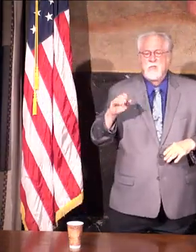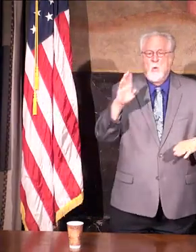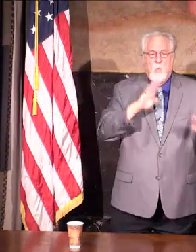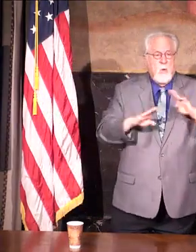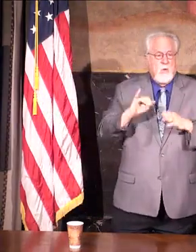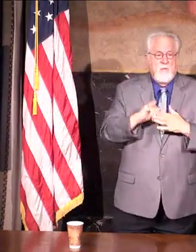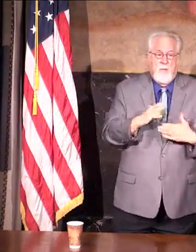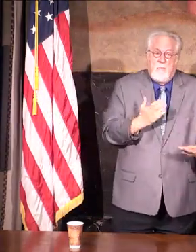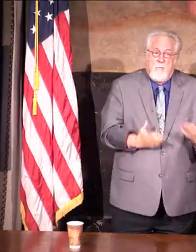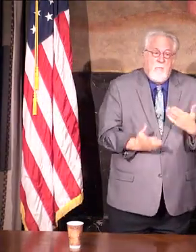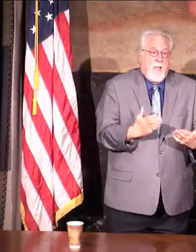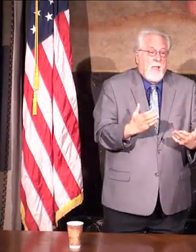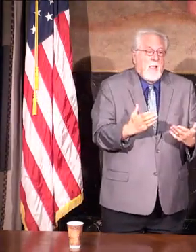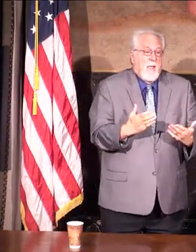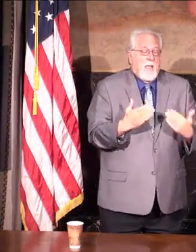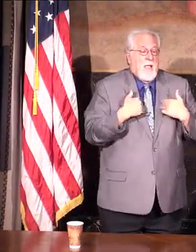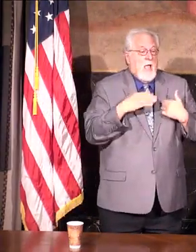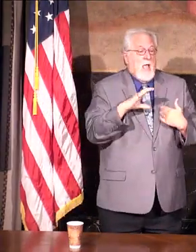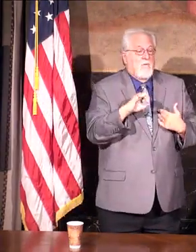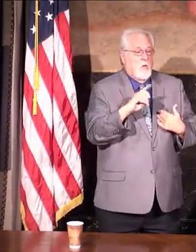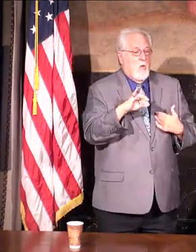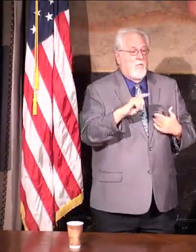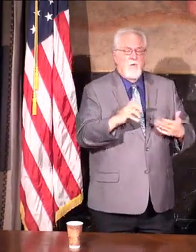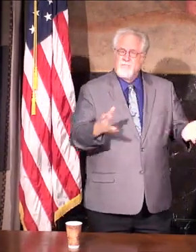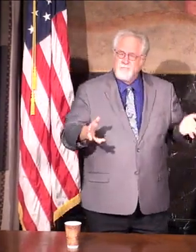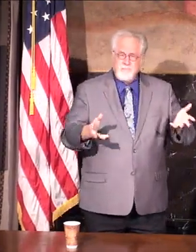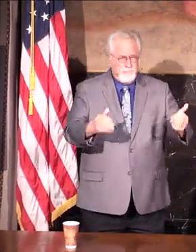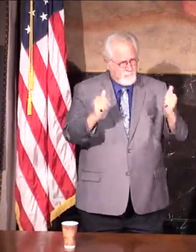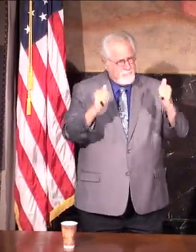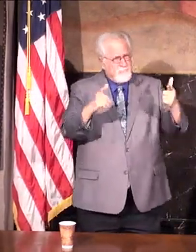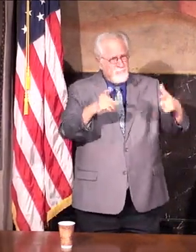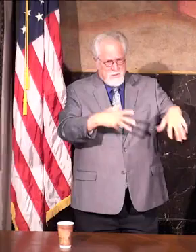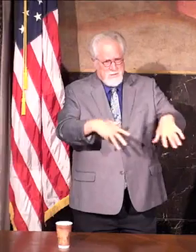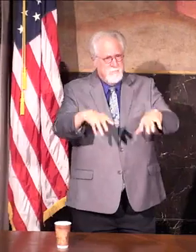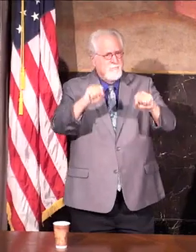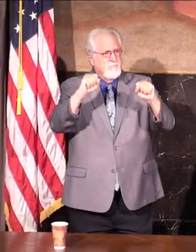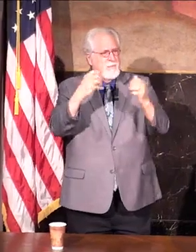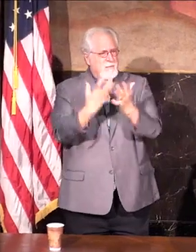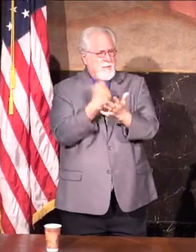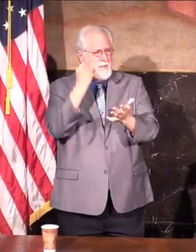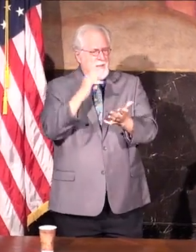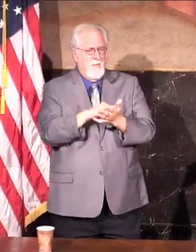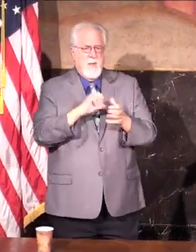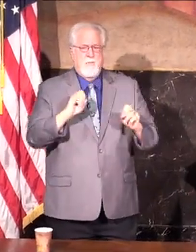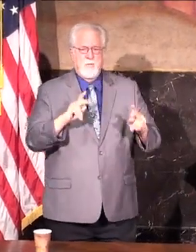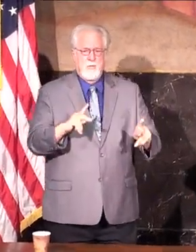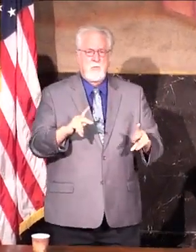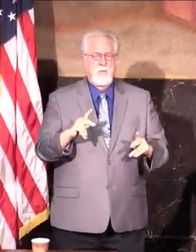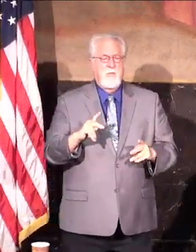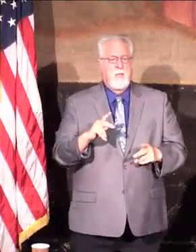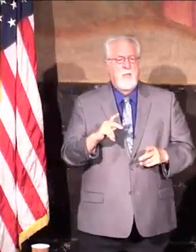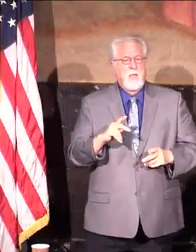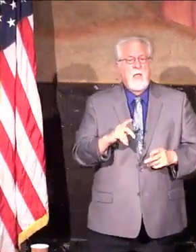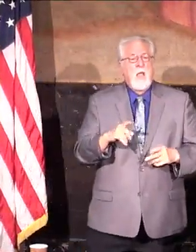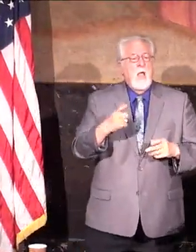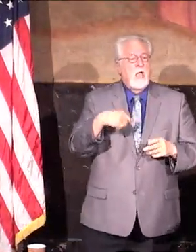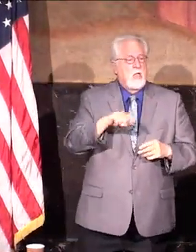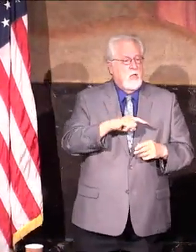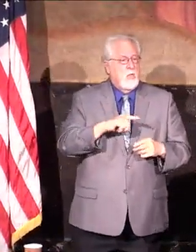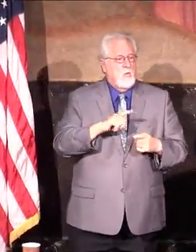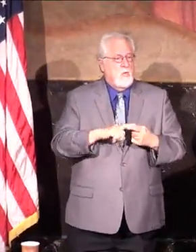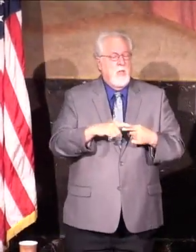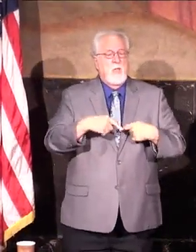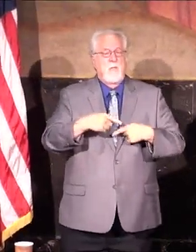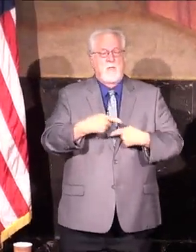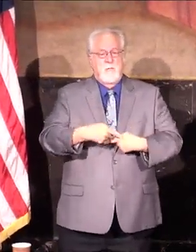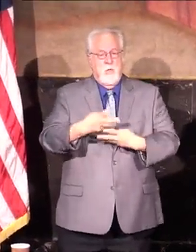that they may have COVID. So I'd encourage everybody to take advantage of this opportunity. You can go online